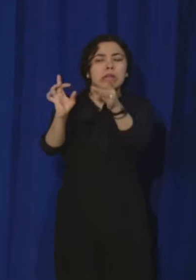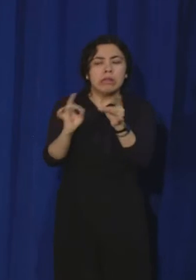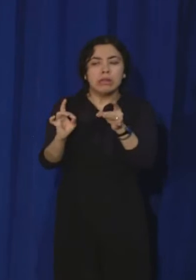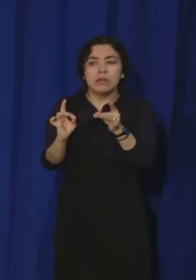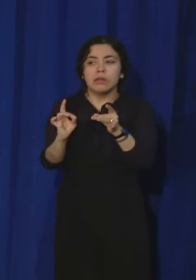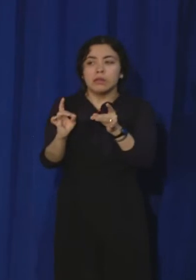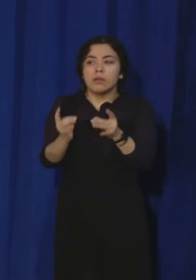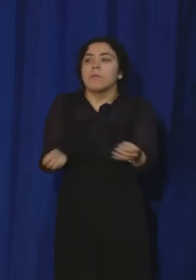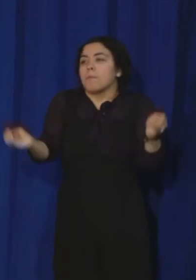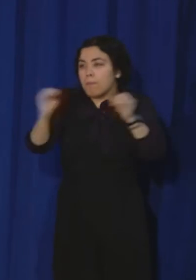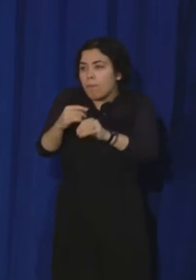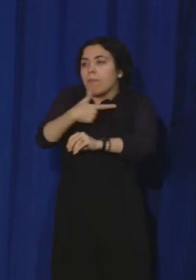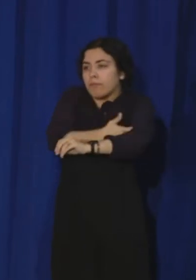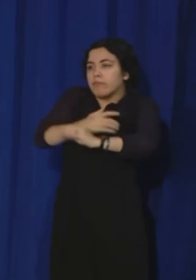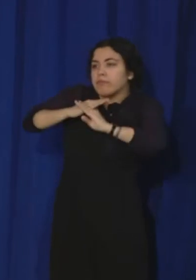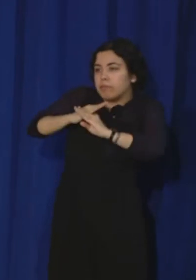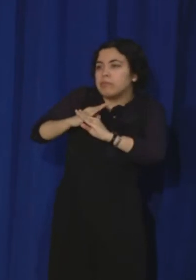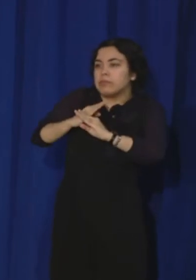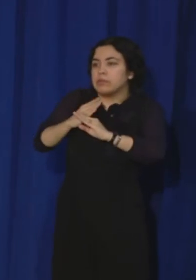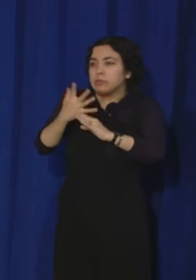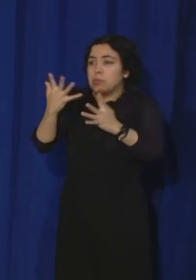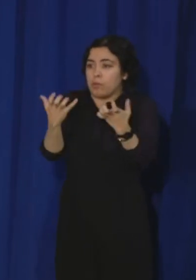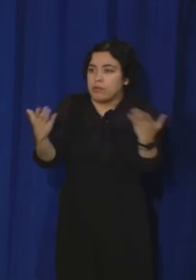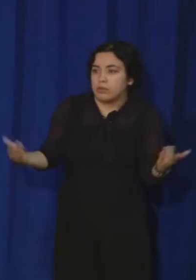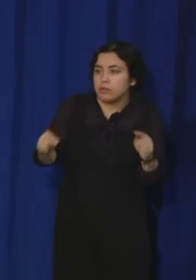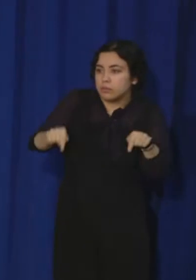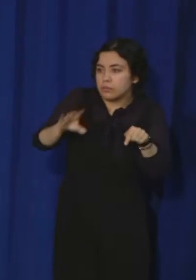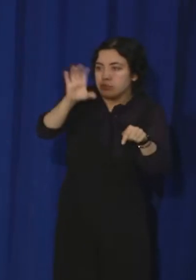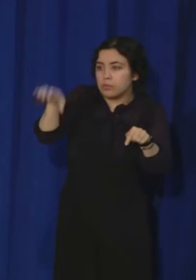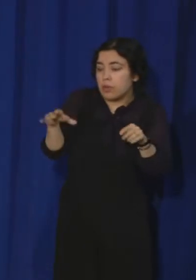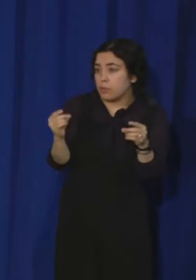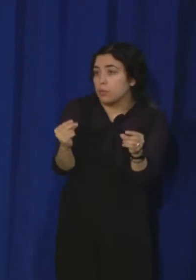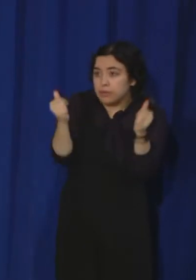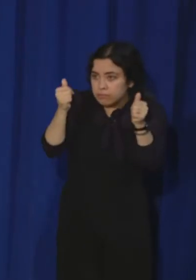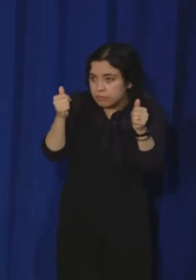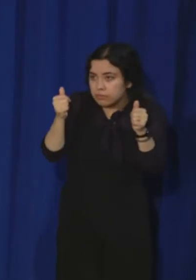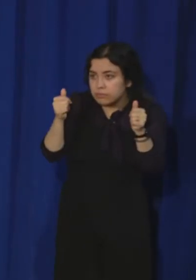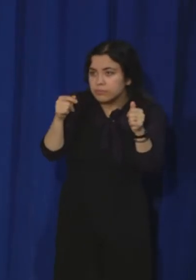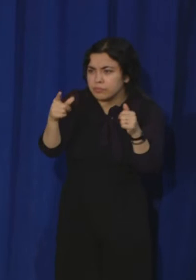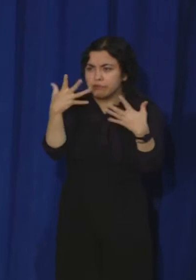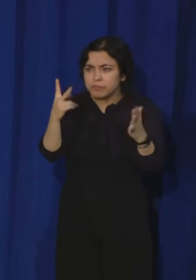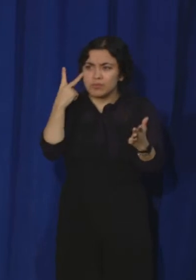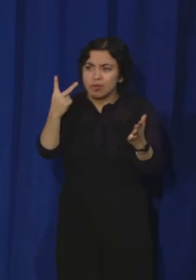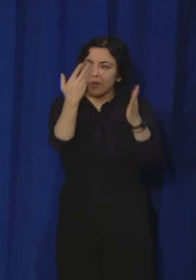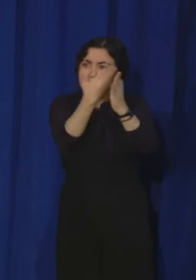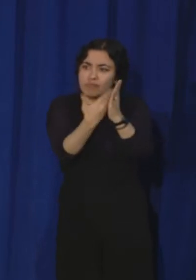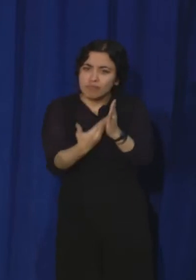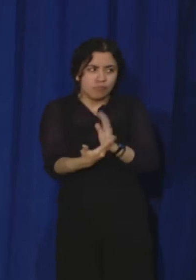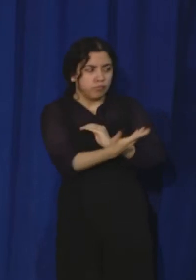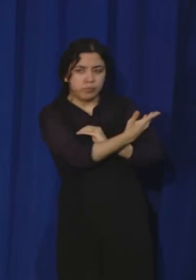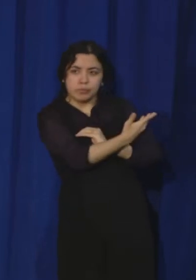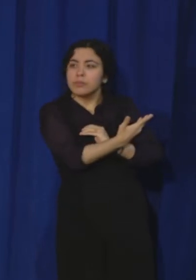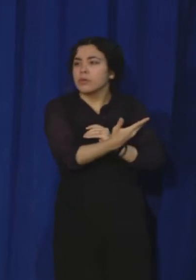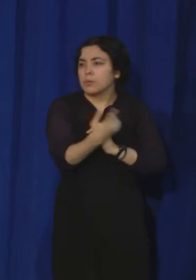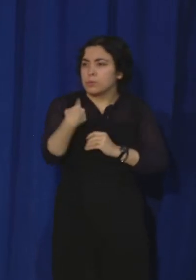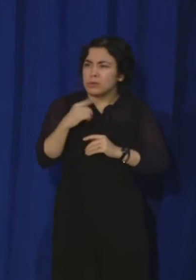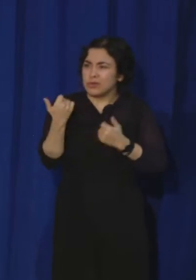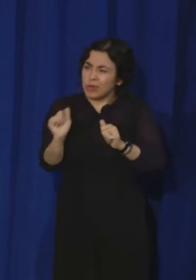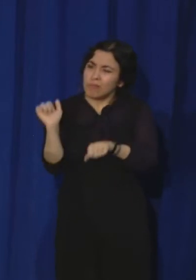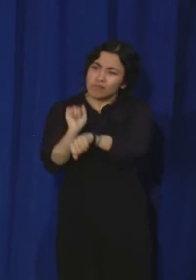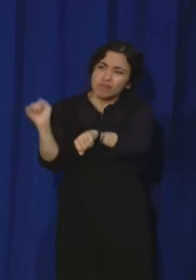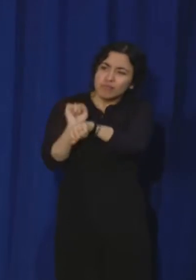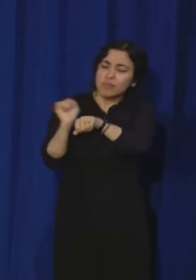more vaccine available here quickly. We, as you saw, are really building the mechanism to have vaccinating